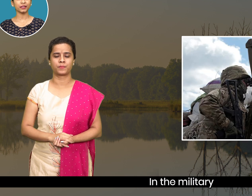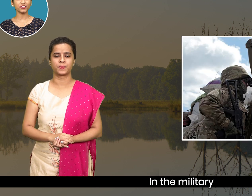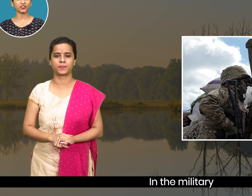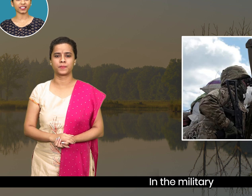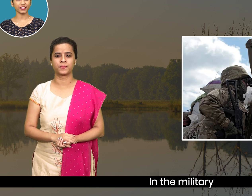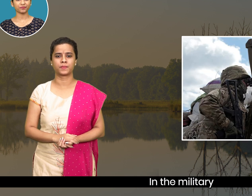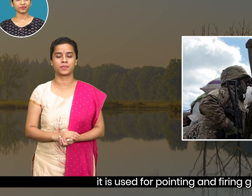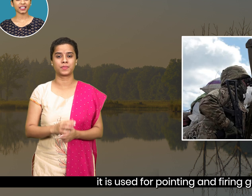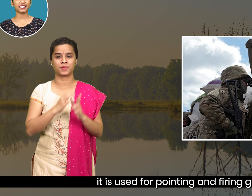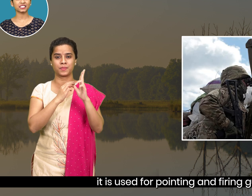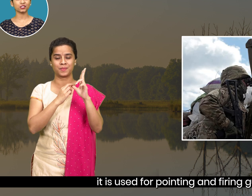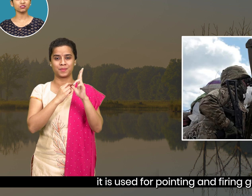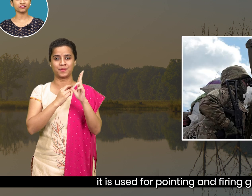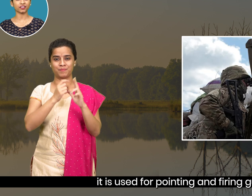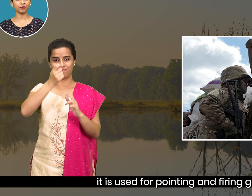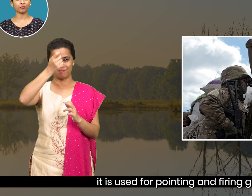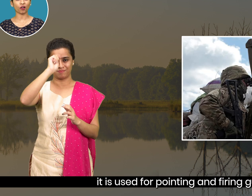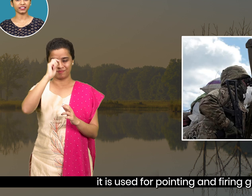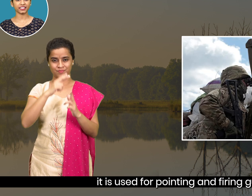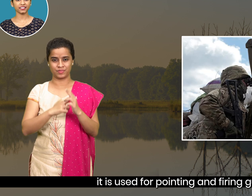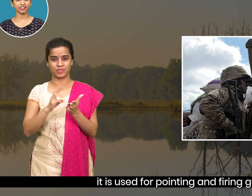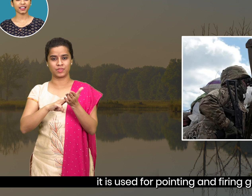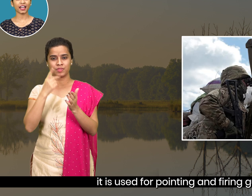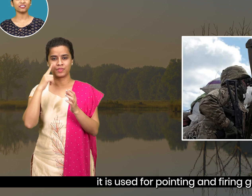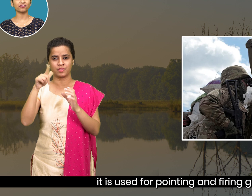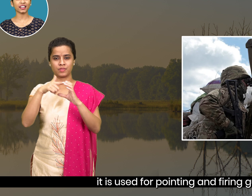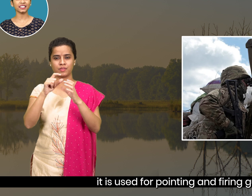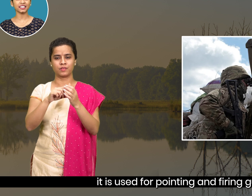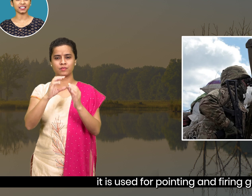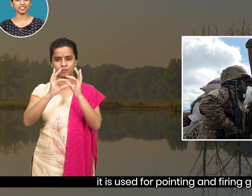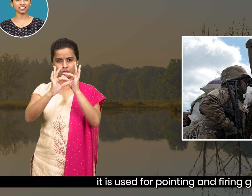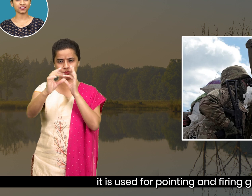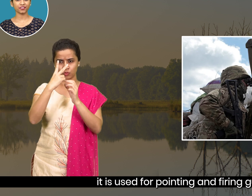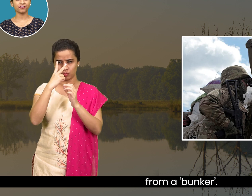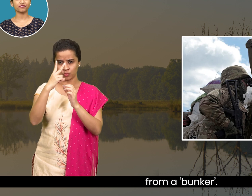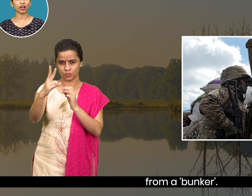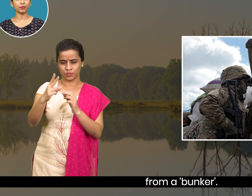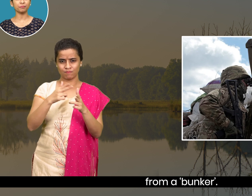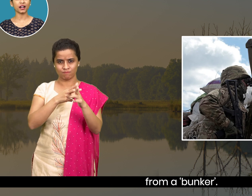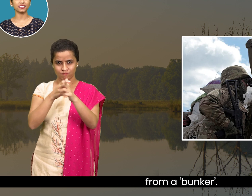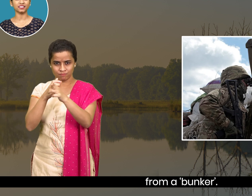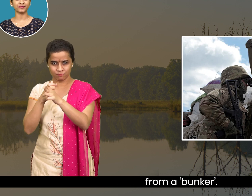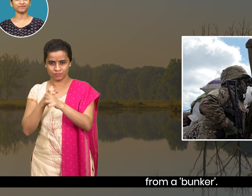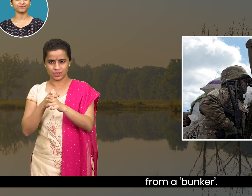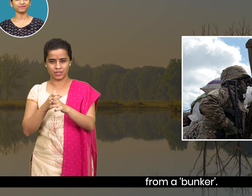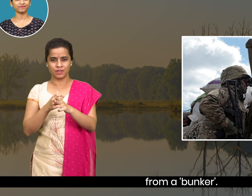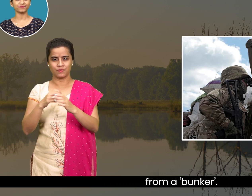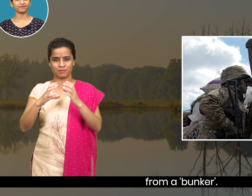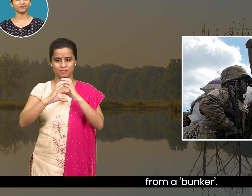In the military, it is used for pointing and firing guns from a bunker.